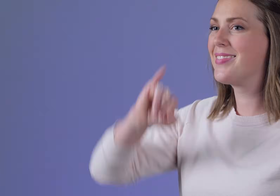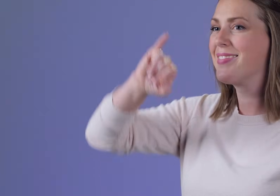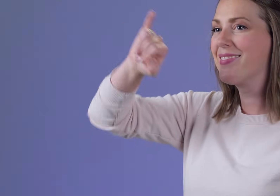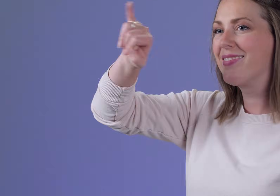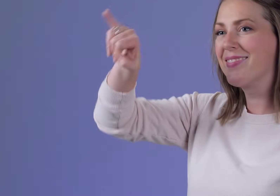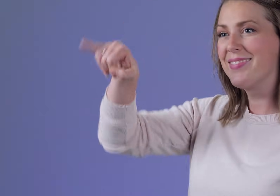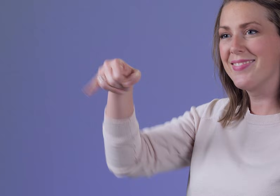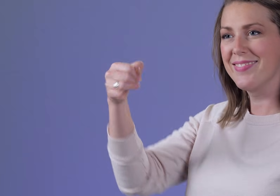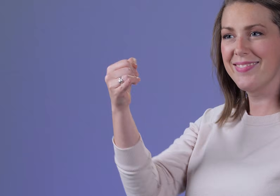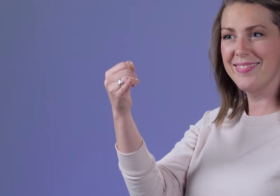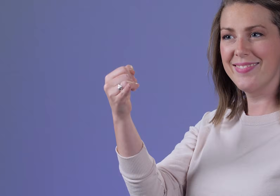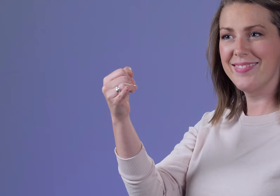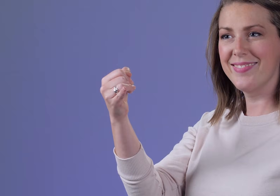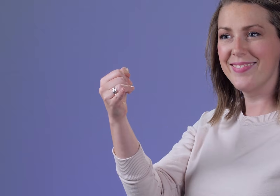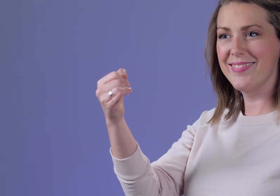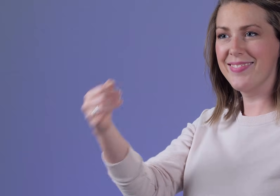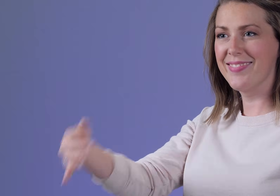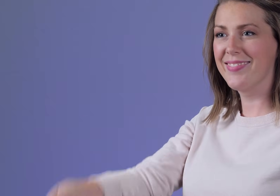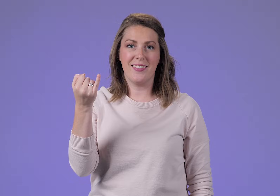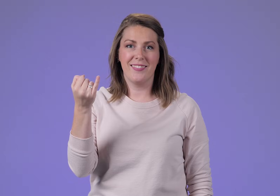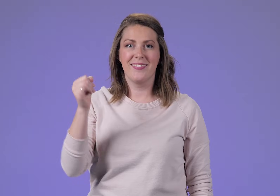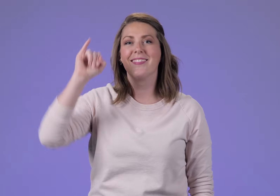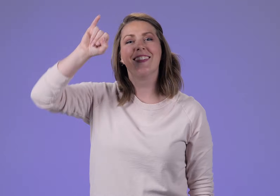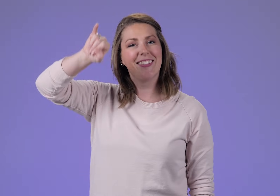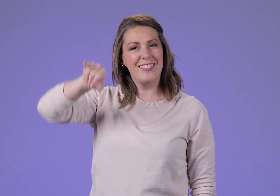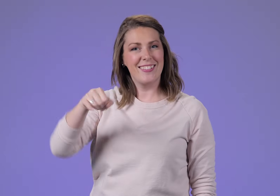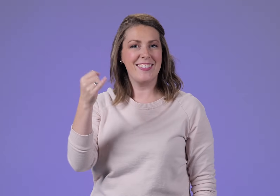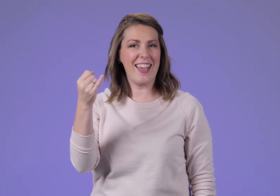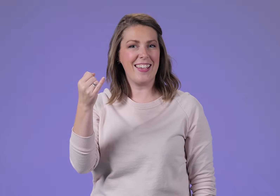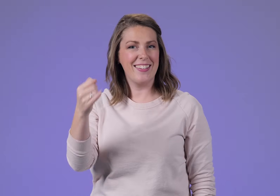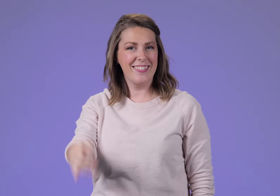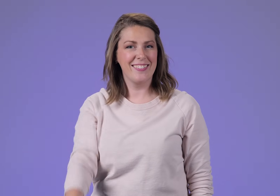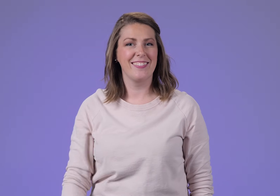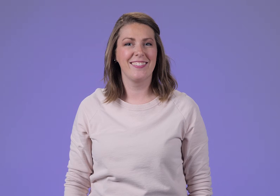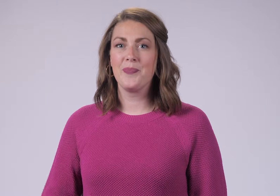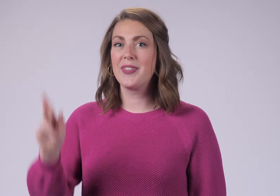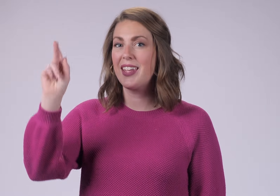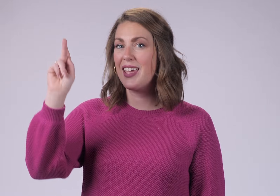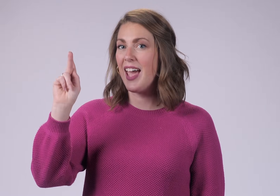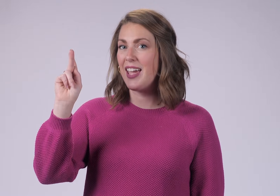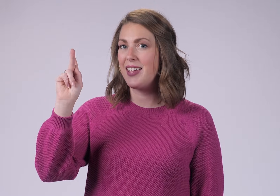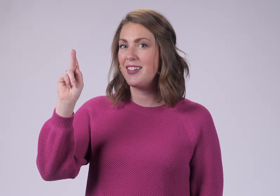You're making the shape of a letter J. J. K.